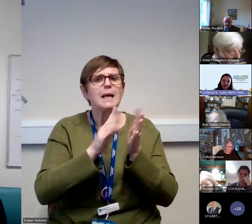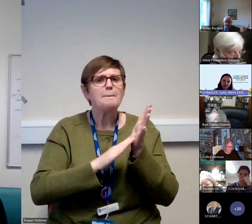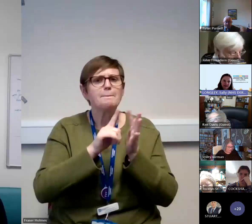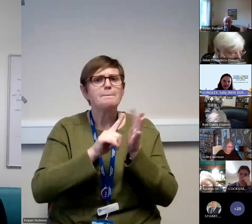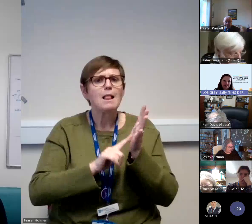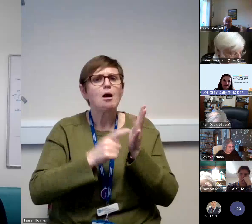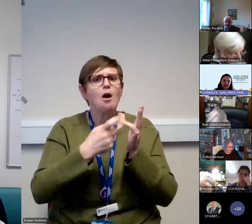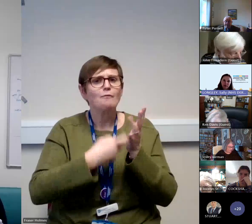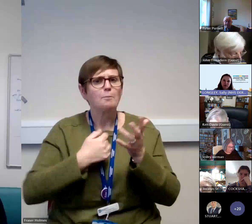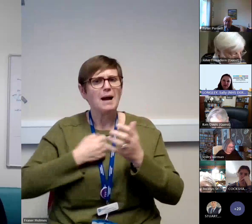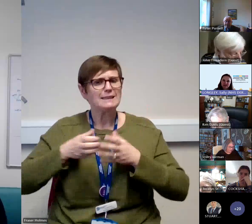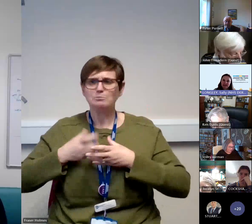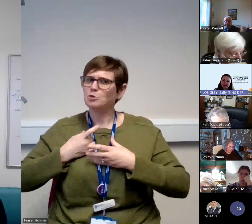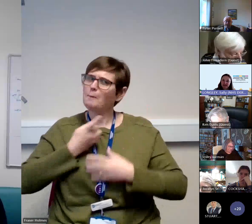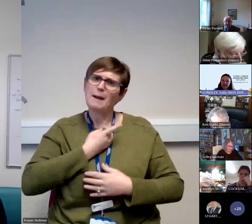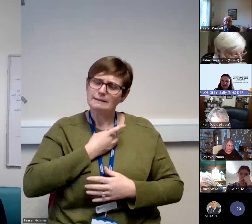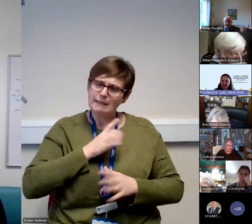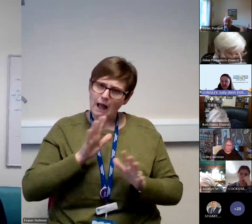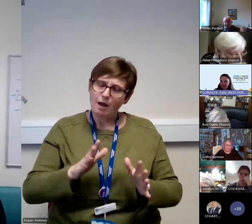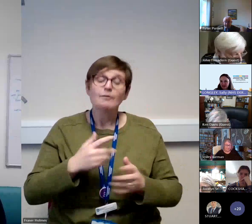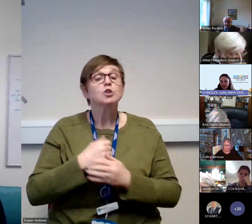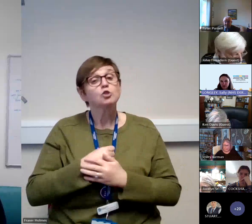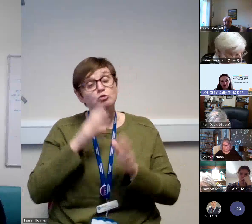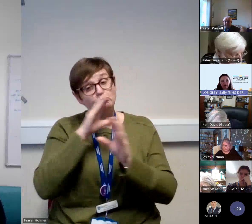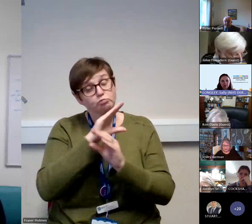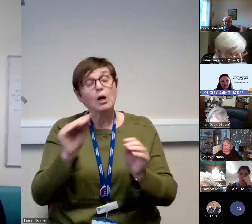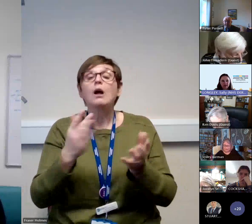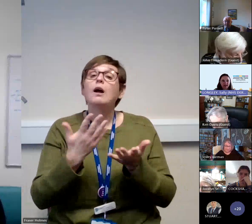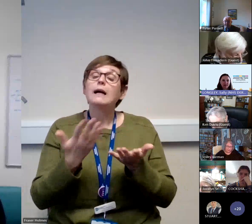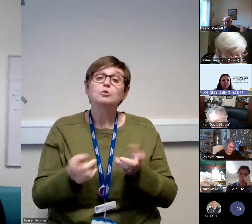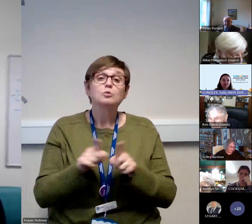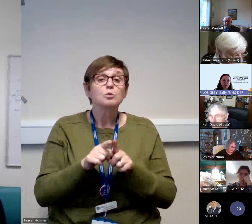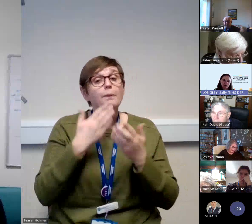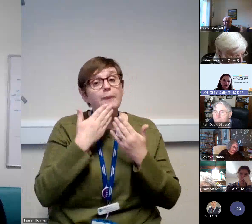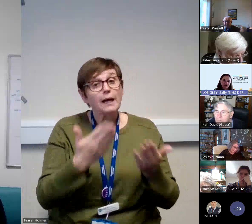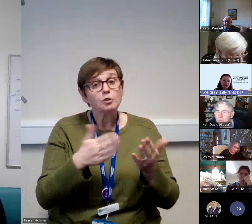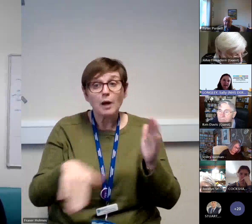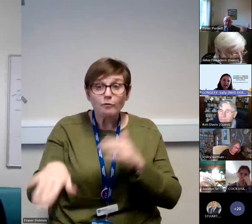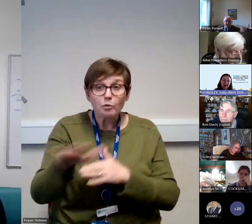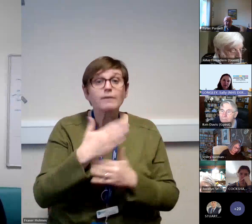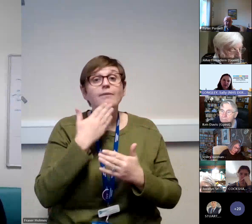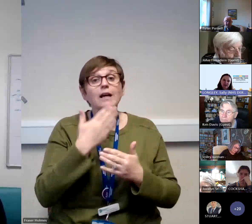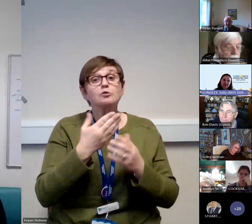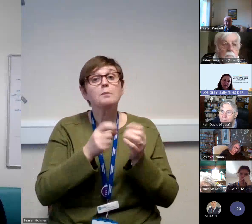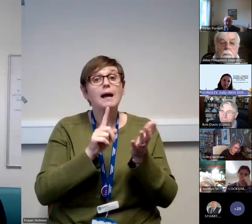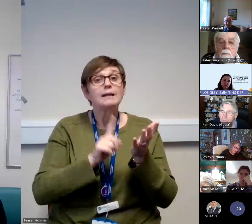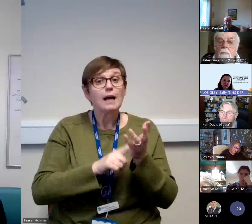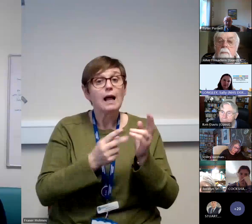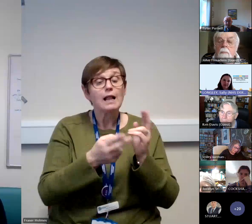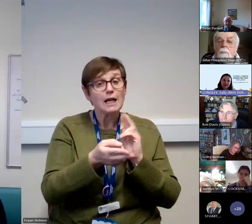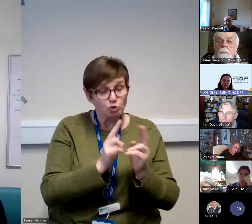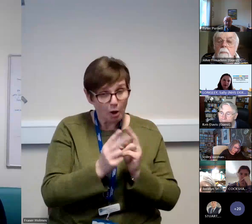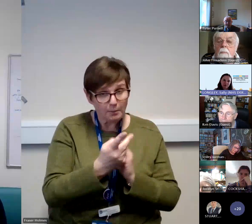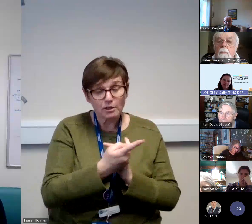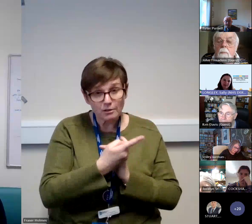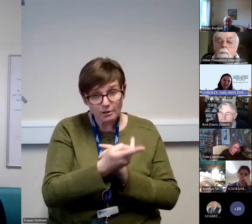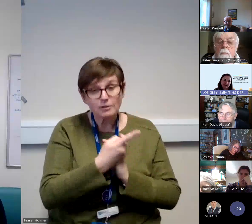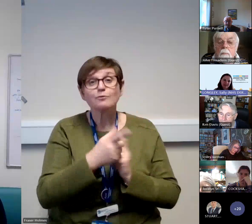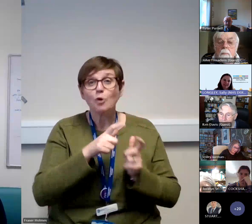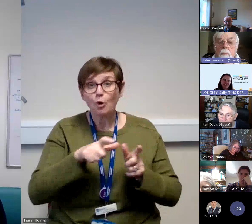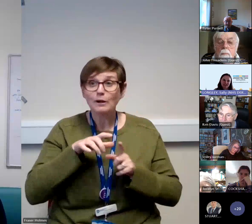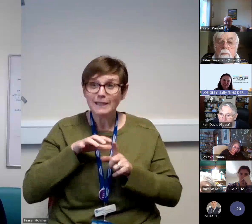not myself. So just to say thank you to everybody. Thanks to our British Sign Language interpreters for keeping